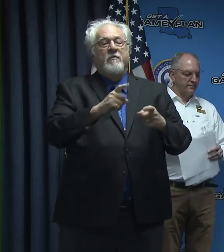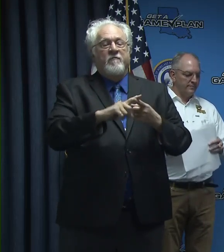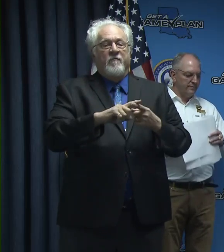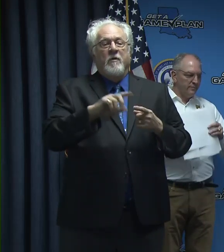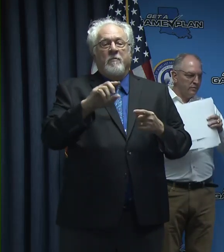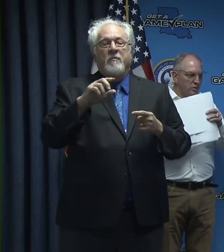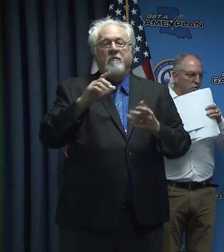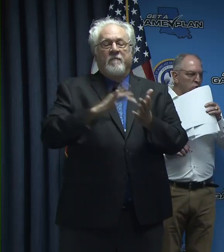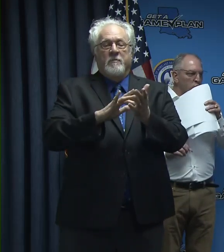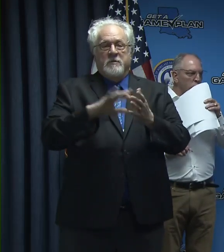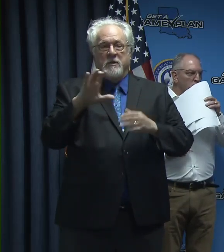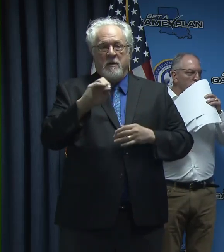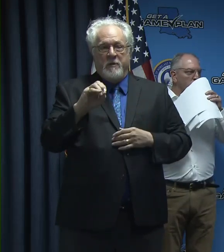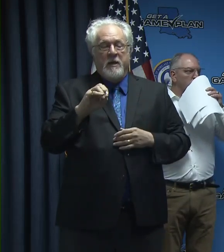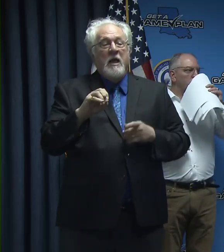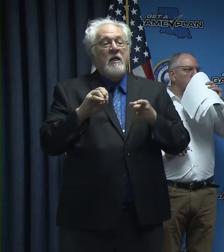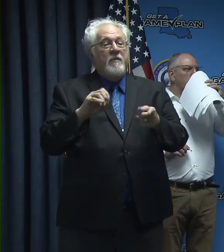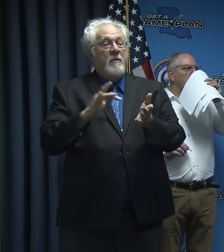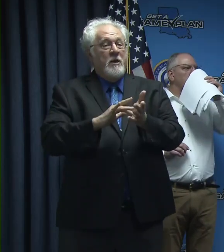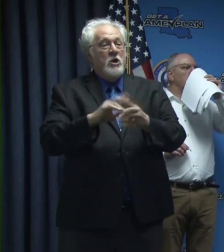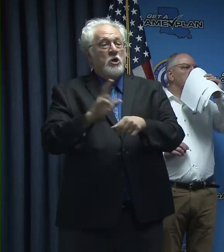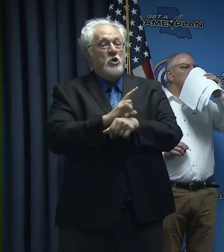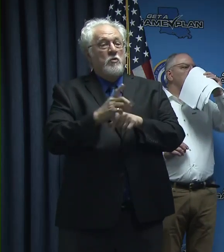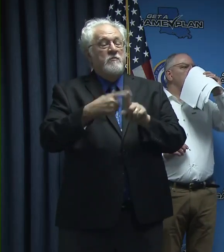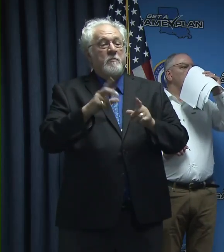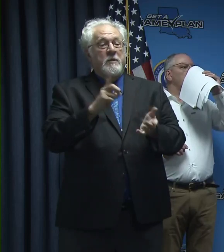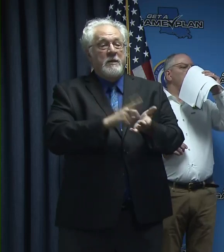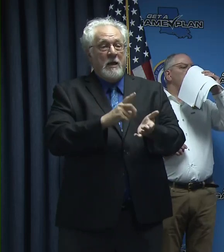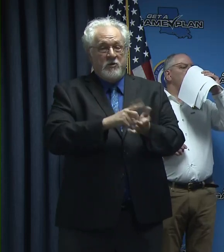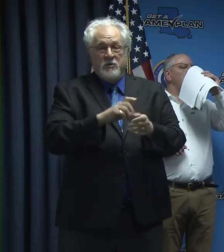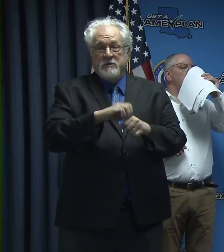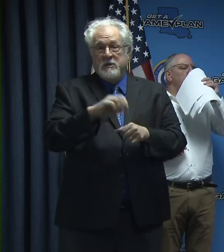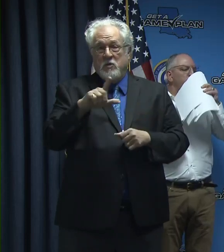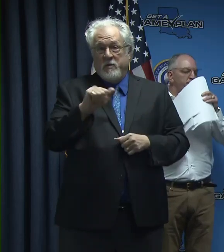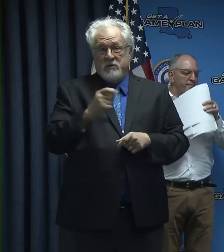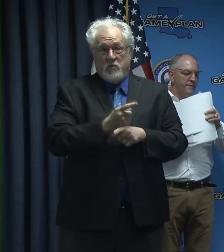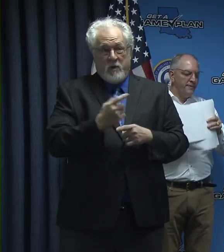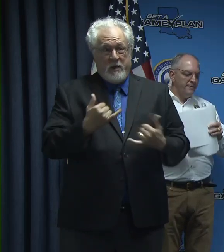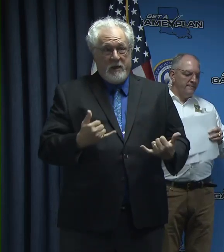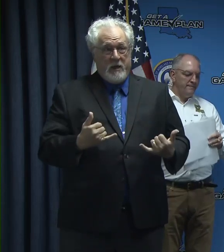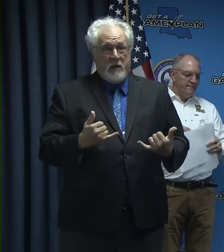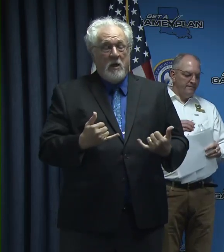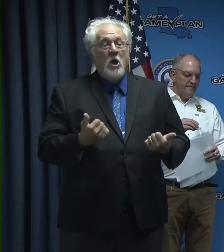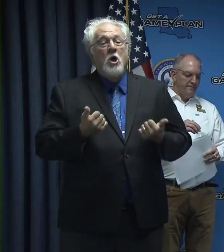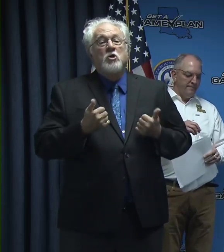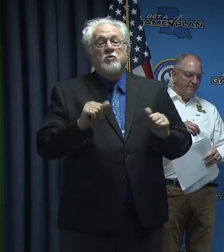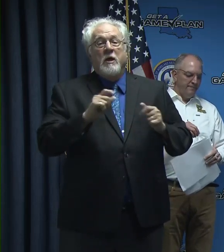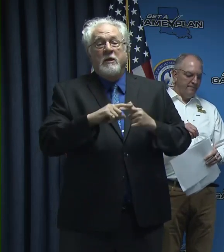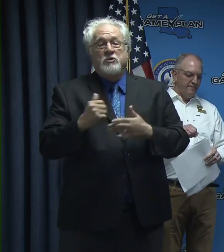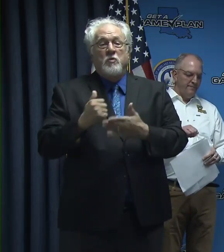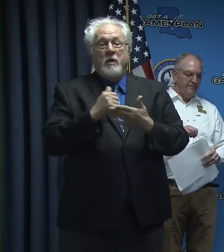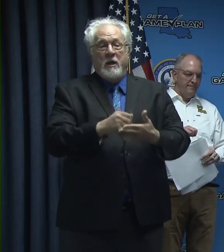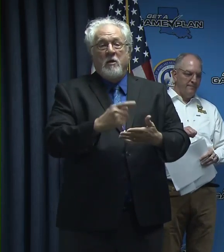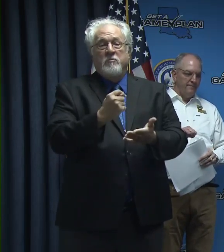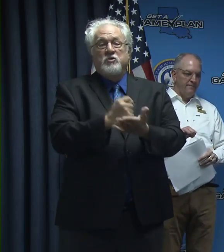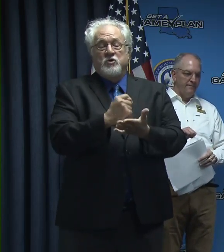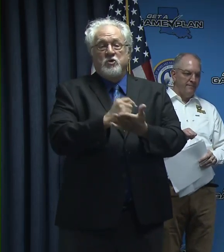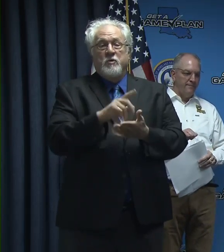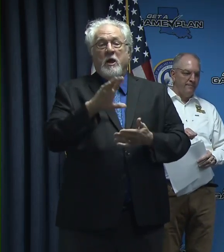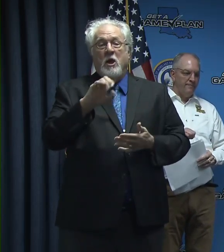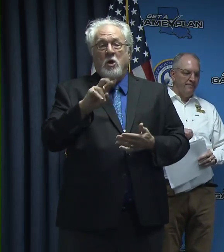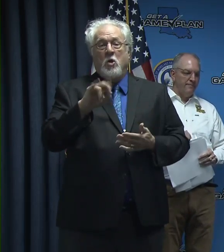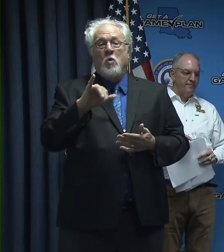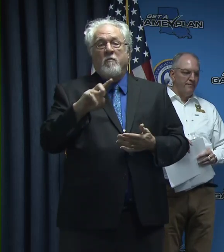Pharmaceuticals. This medication is being used by doctors in Louisiana right now to try and help treat